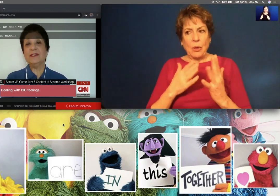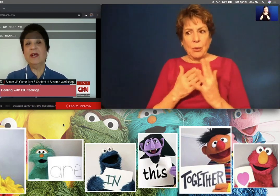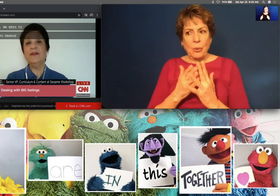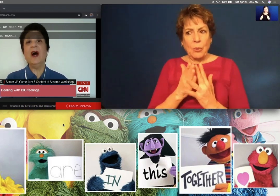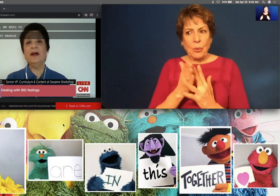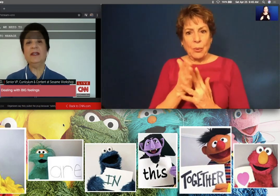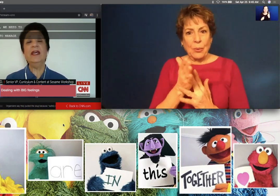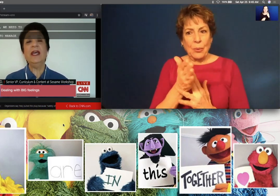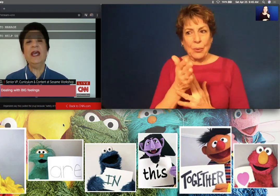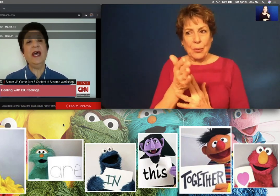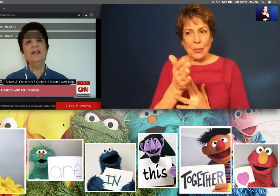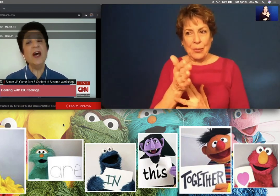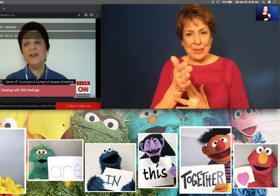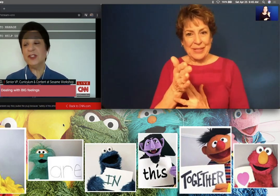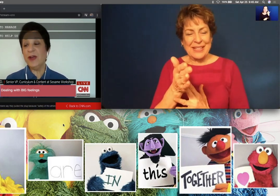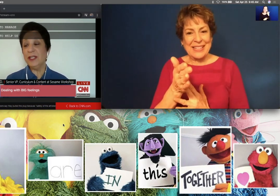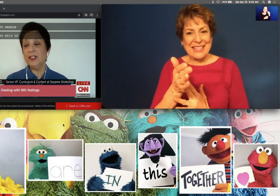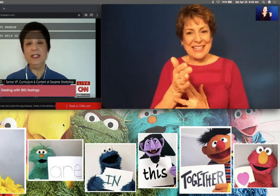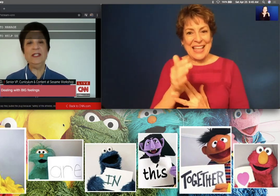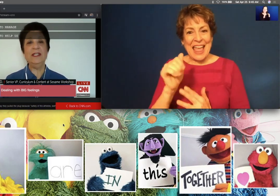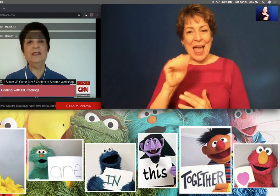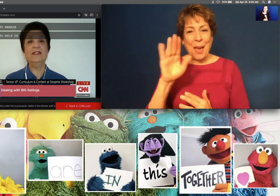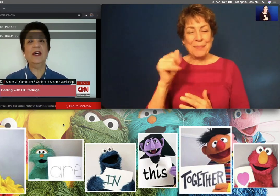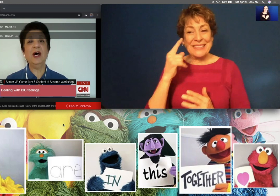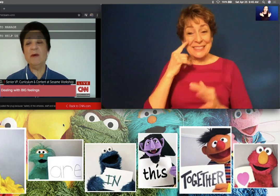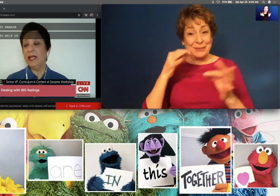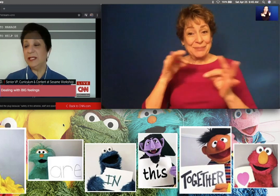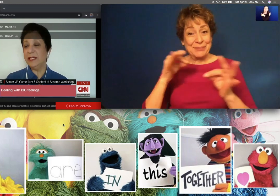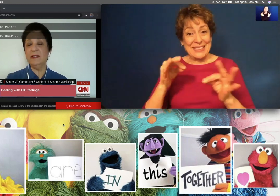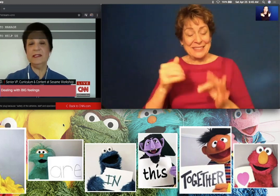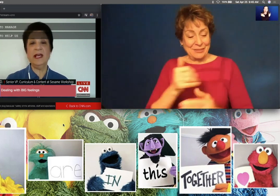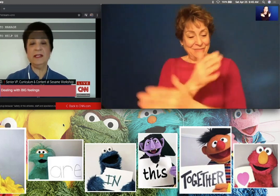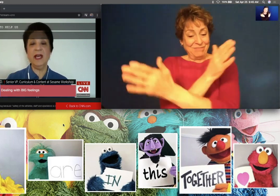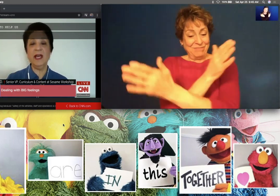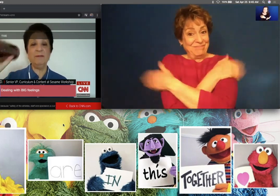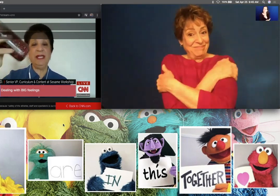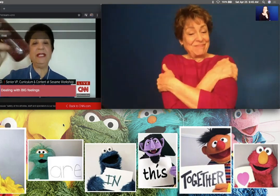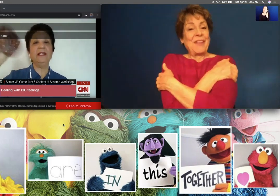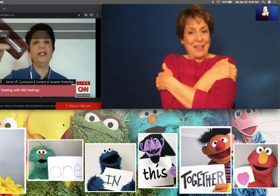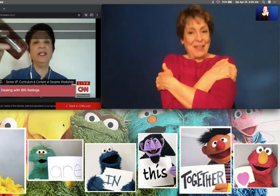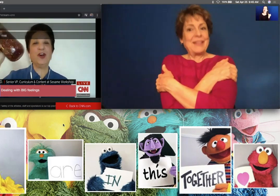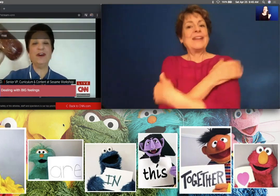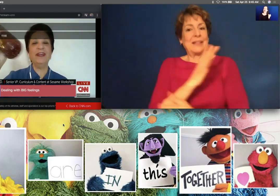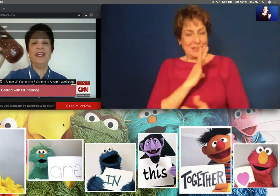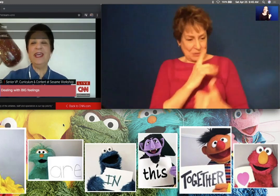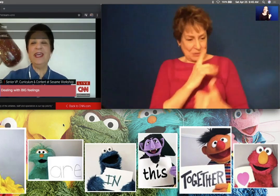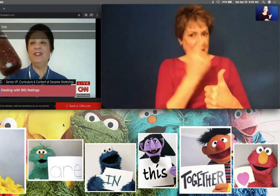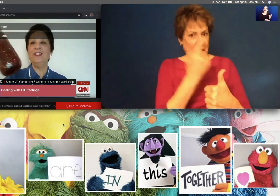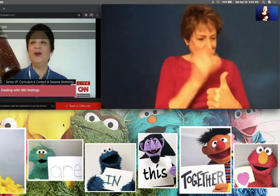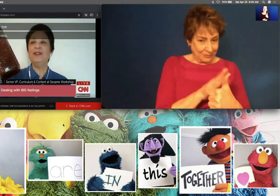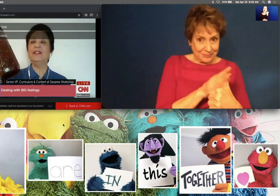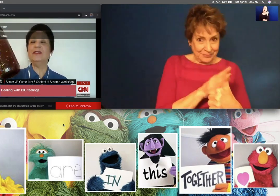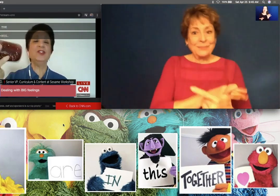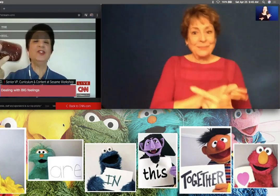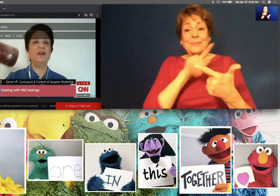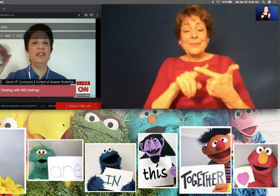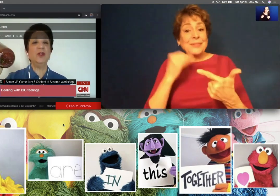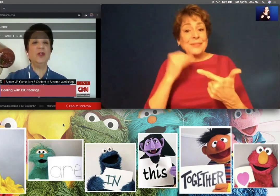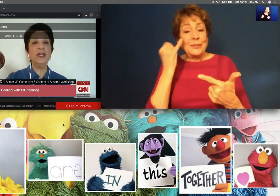these feelings and to help us all cope. So Abby talked about the importance of a self-hug. Another